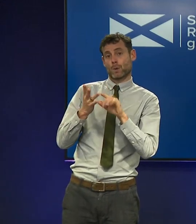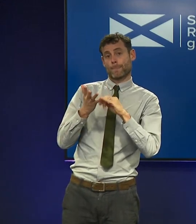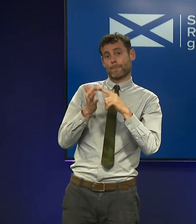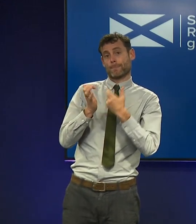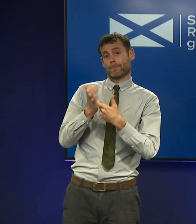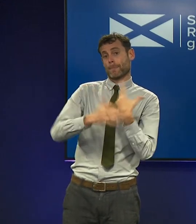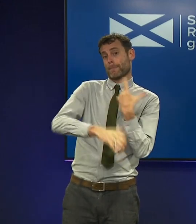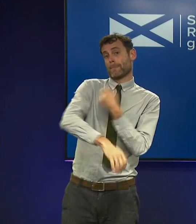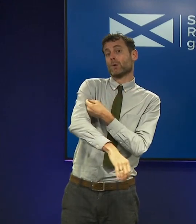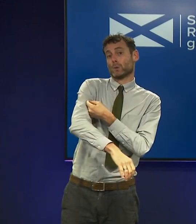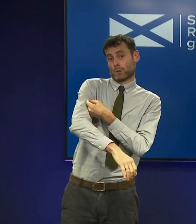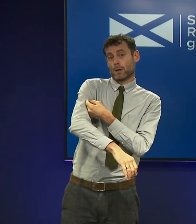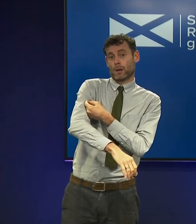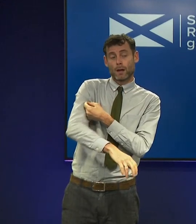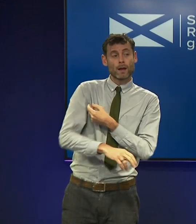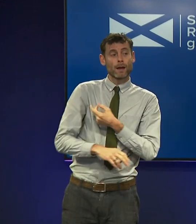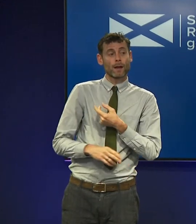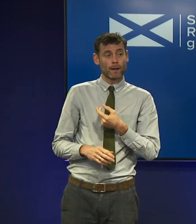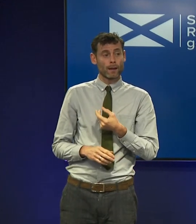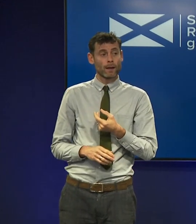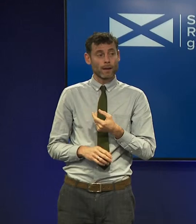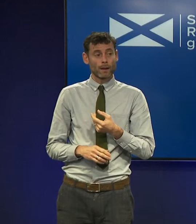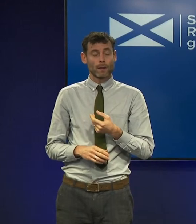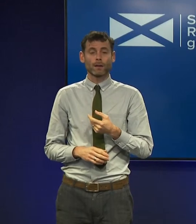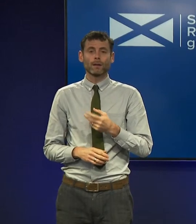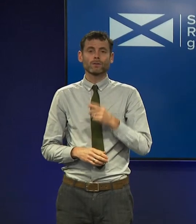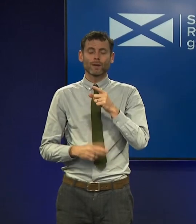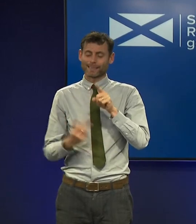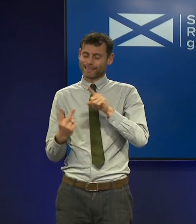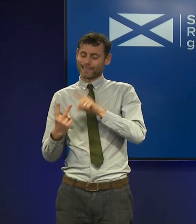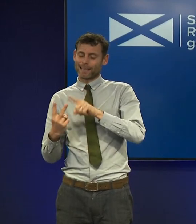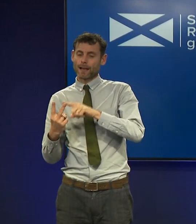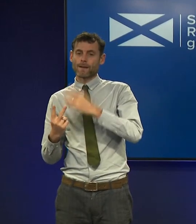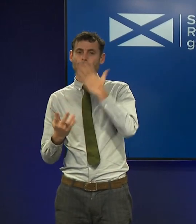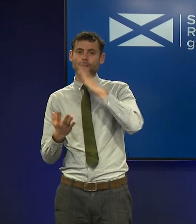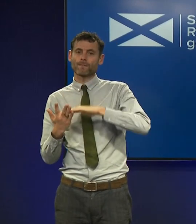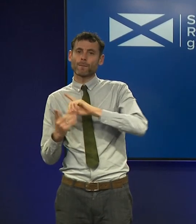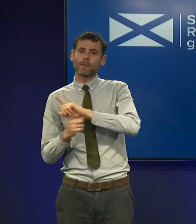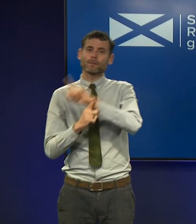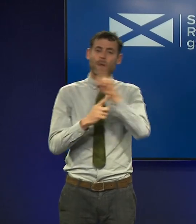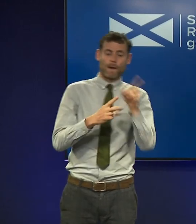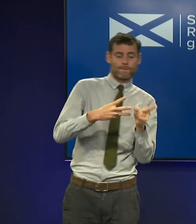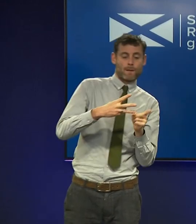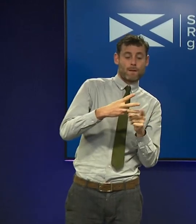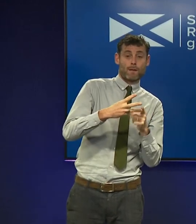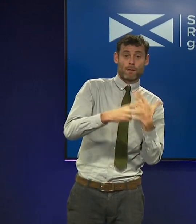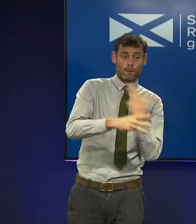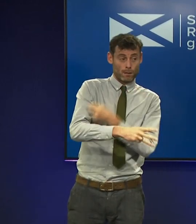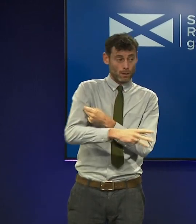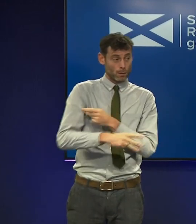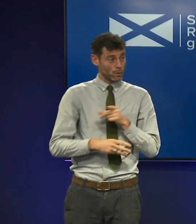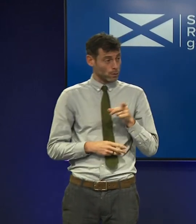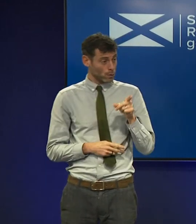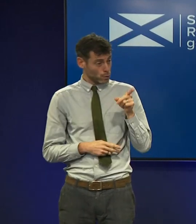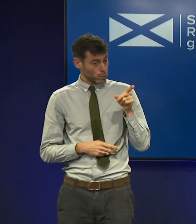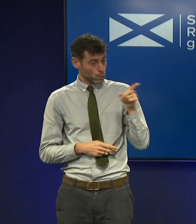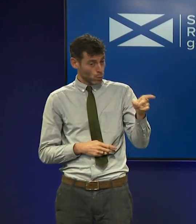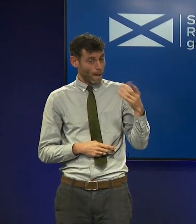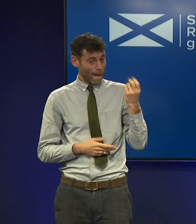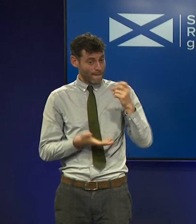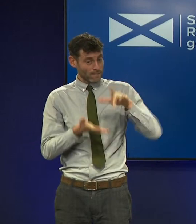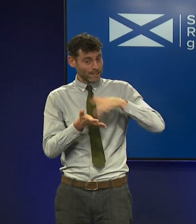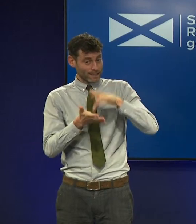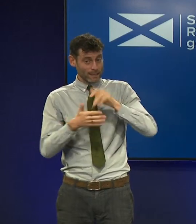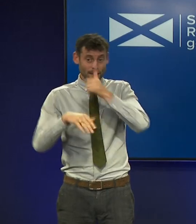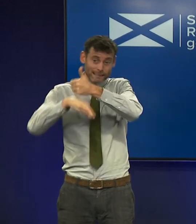allow boosters to take place 5 months after a second dose, do you actually have the facilities in place to allow that to happen